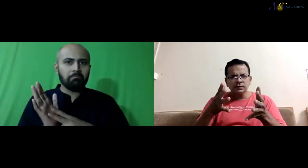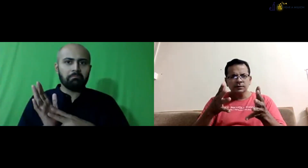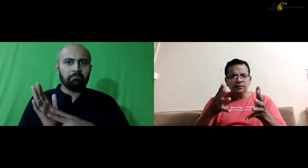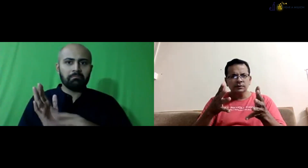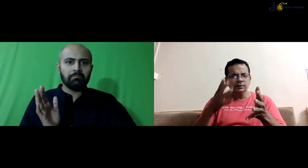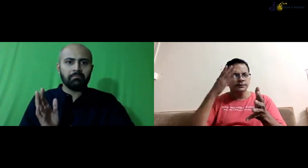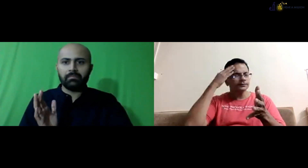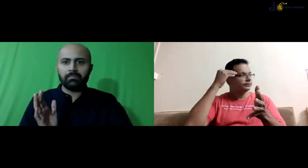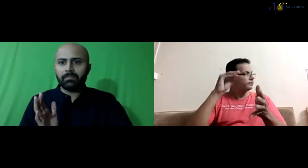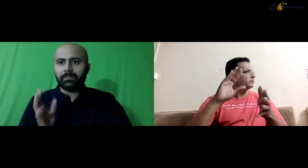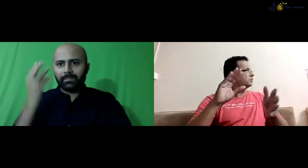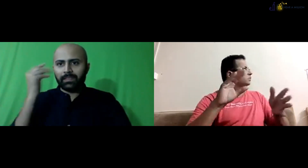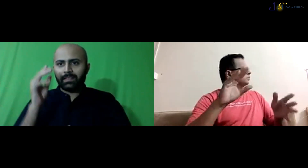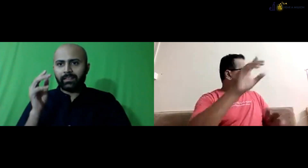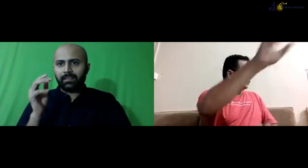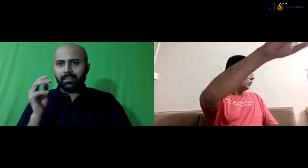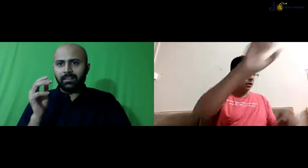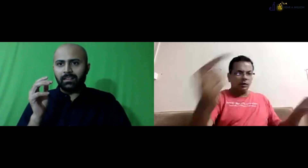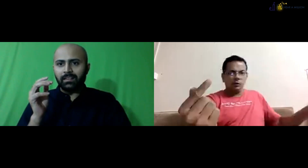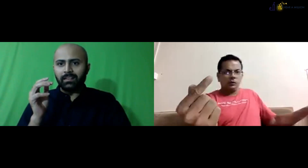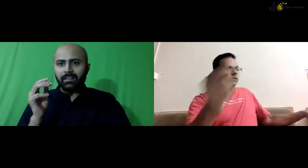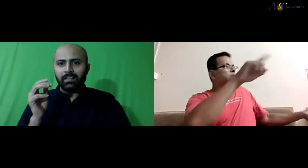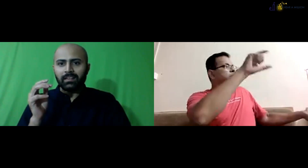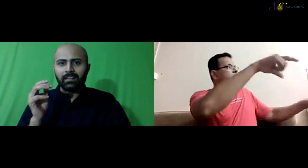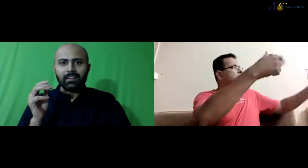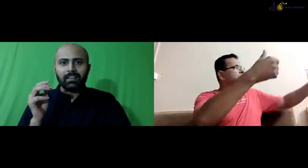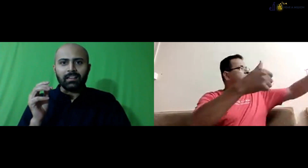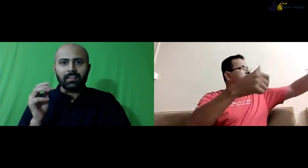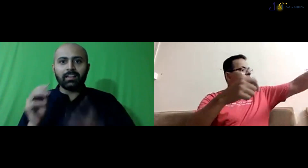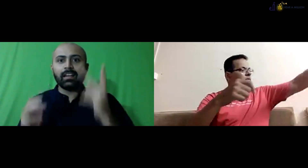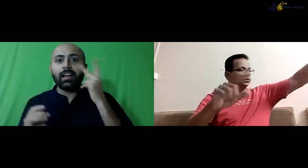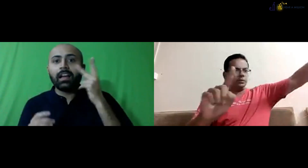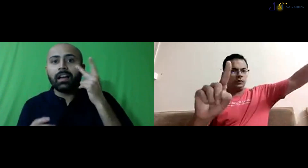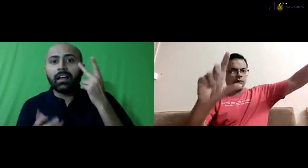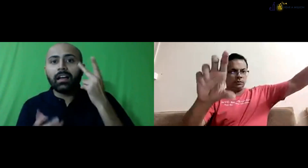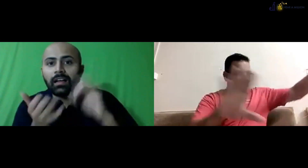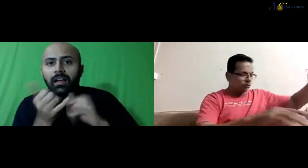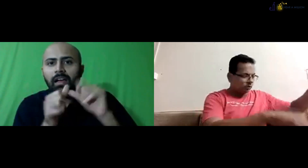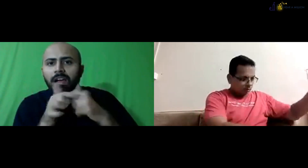sign name? Sorry, we don't know. Okay, just a second.